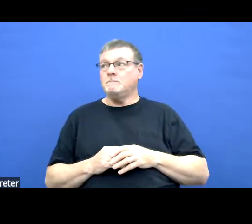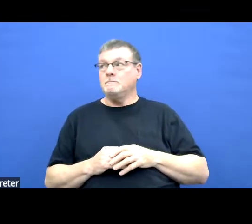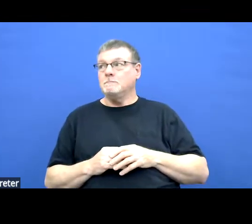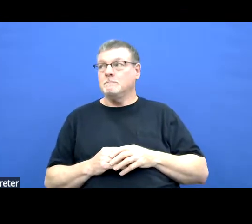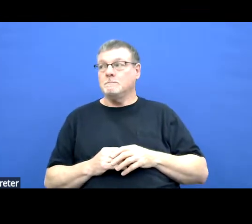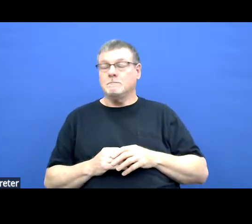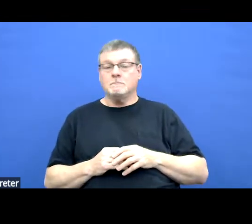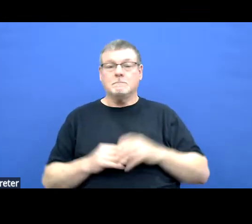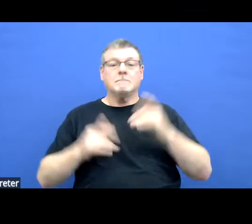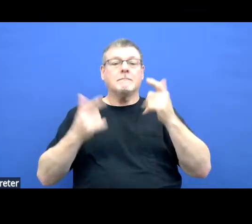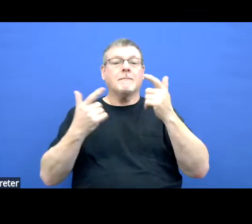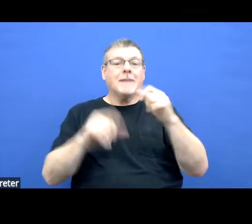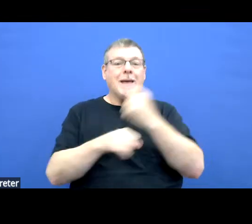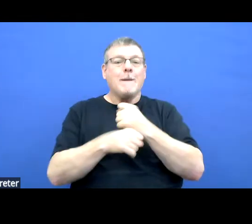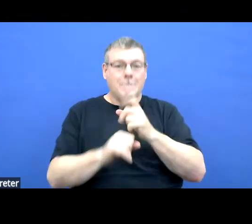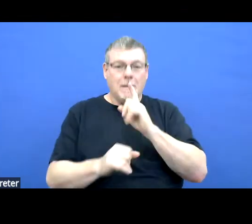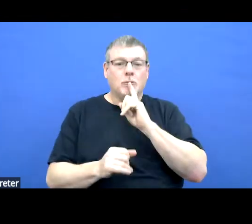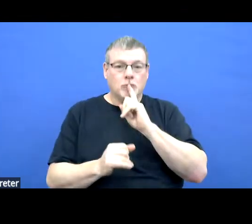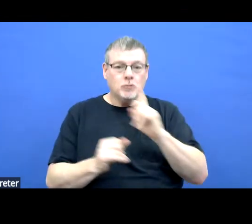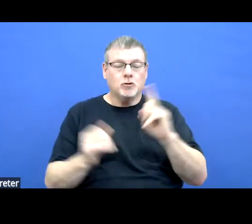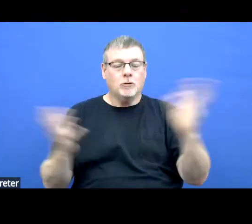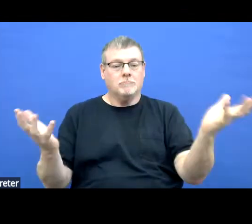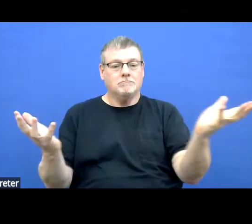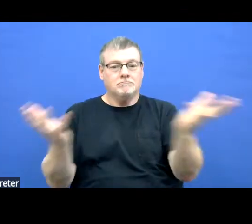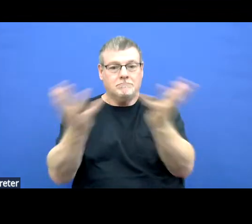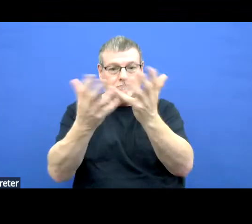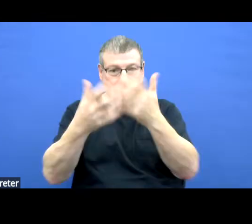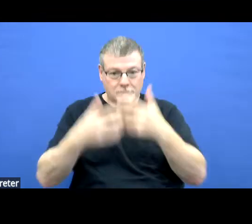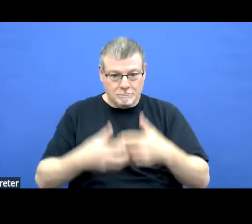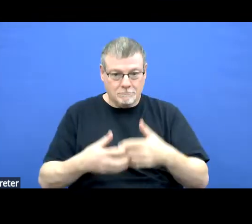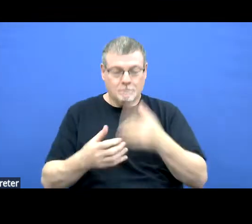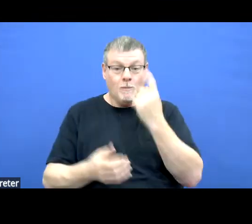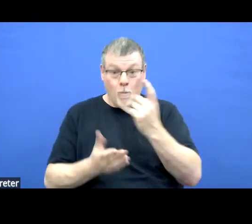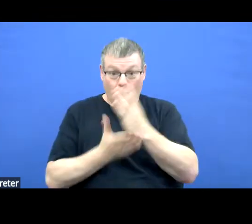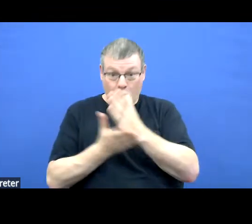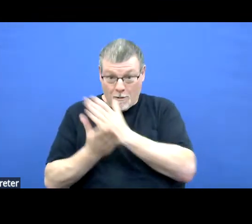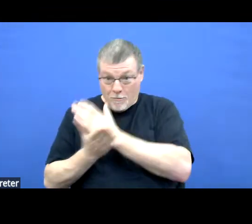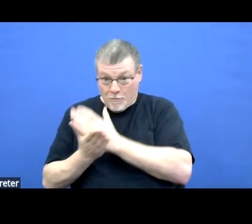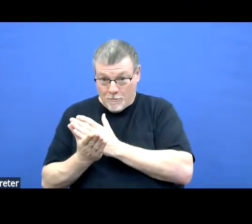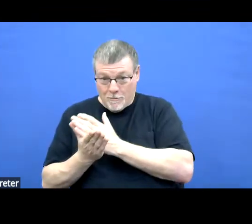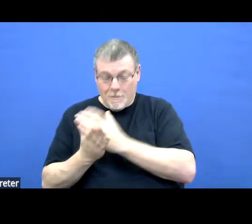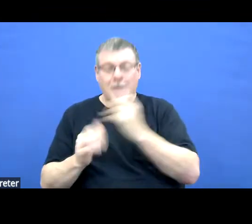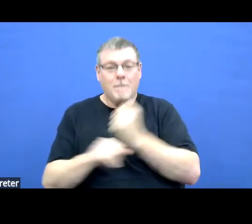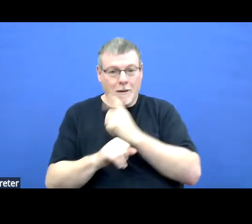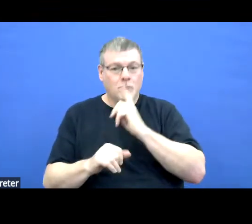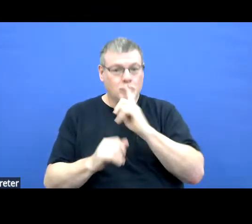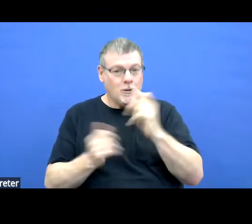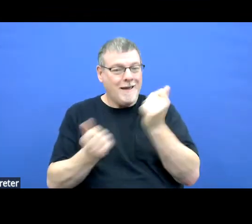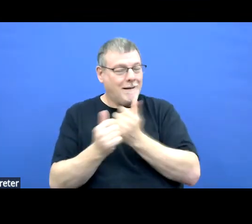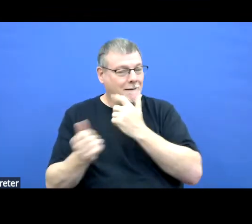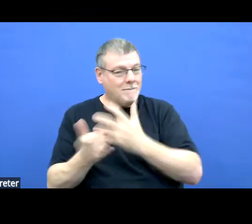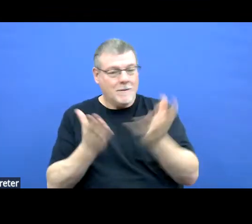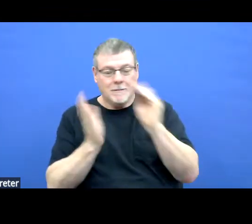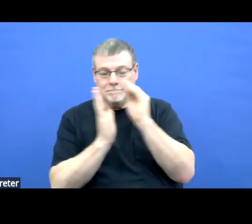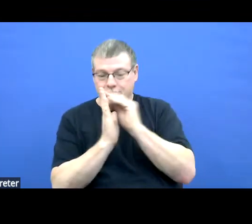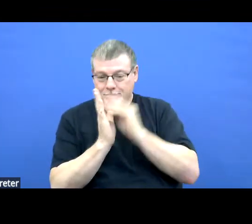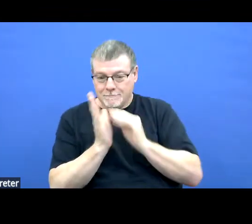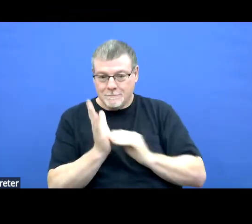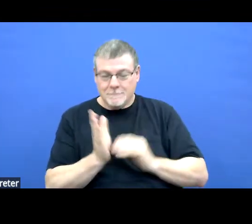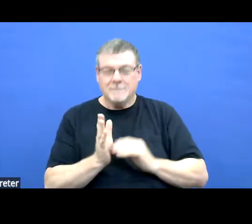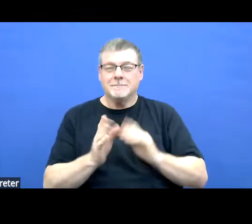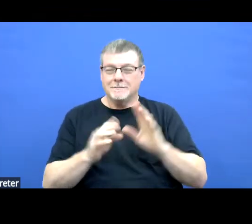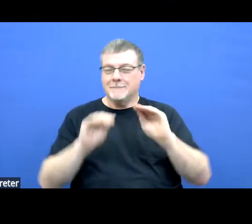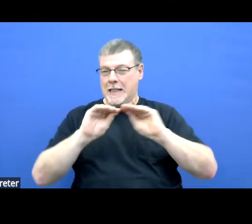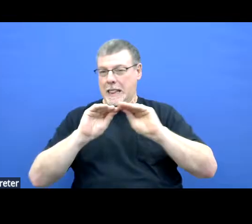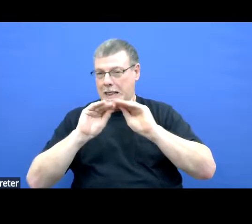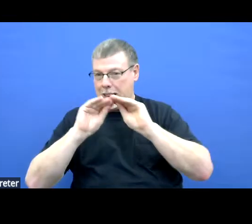Let's make sure that we can pull it all Yeah. together into one piece and make sure that we've got everything documented, all the I's dotted